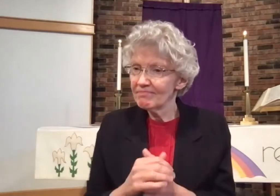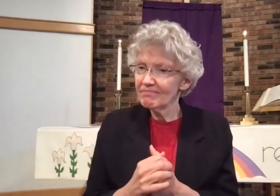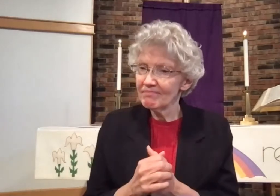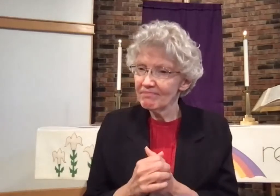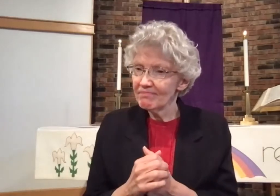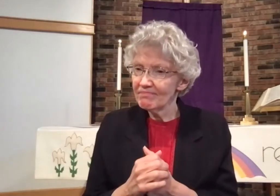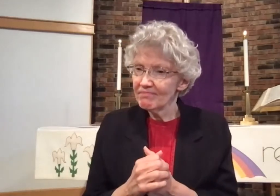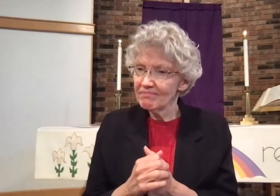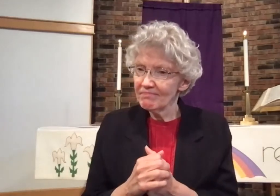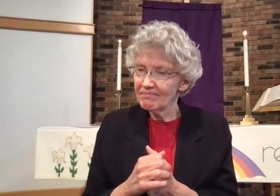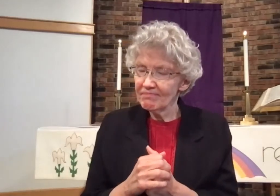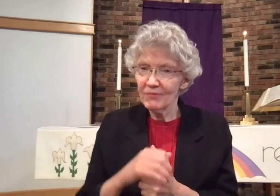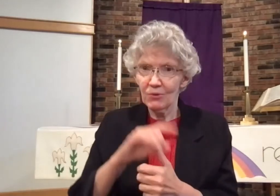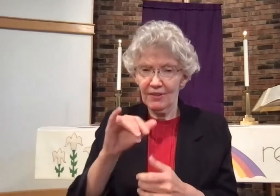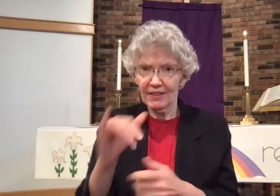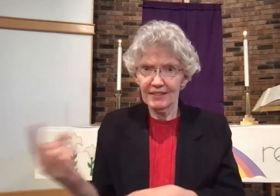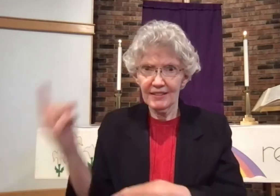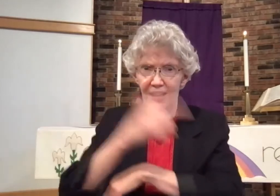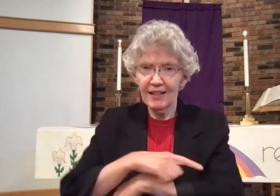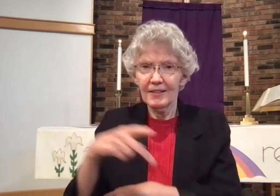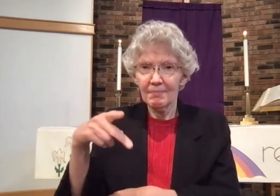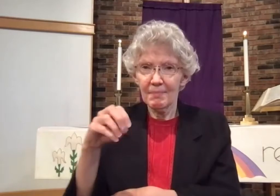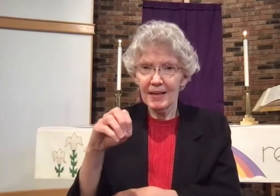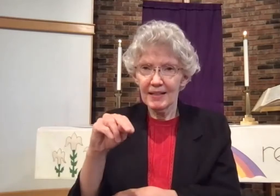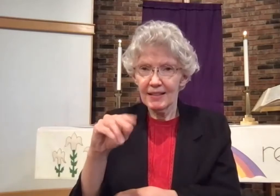21. I'll be reading from the Contemporary English Version.